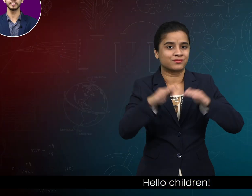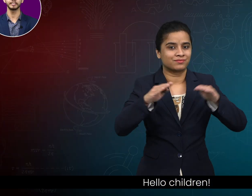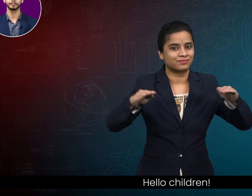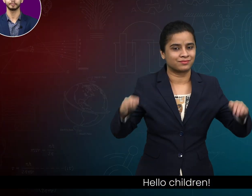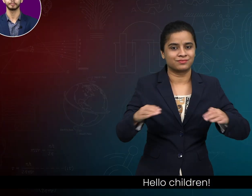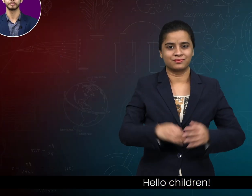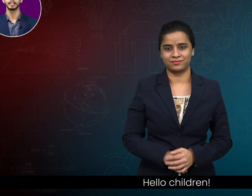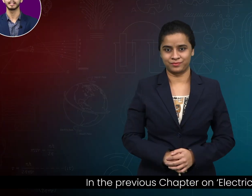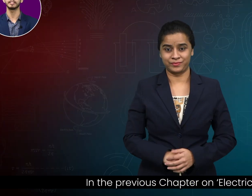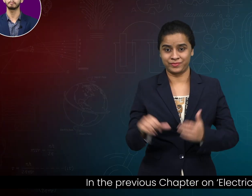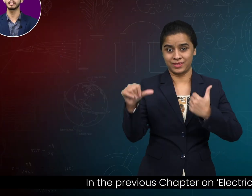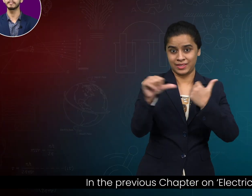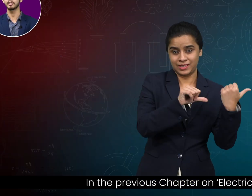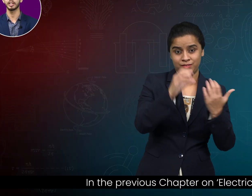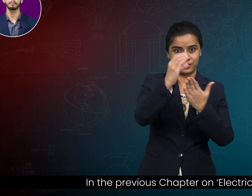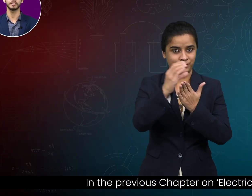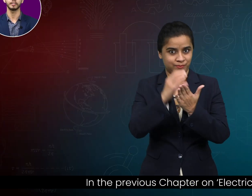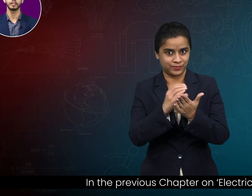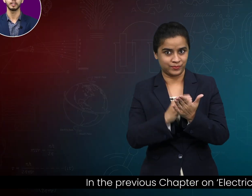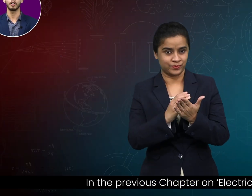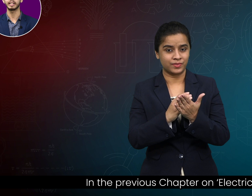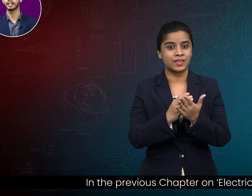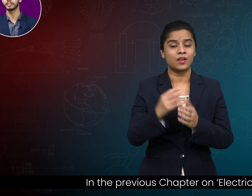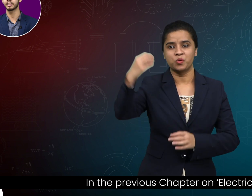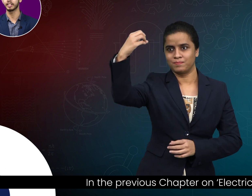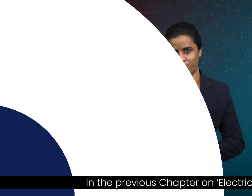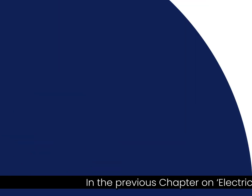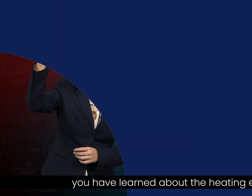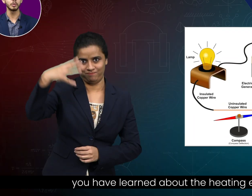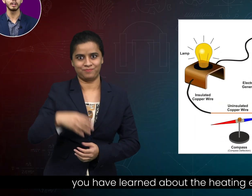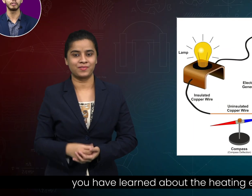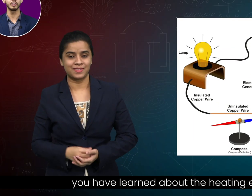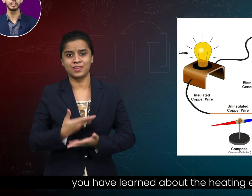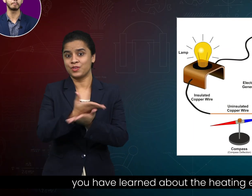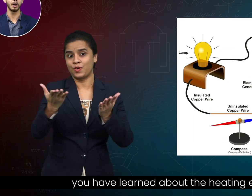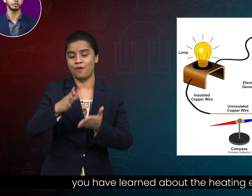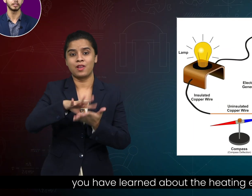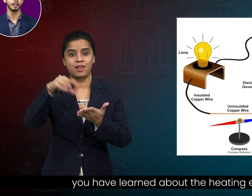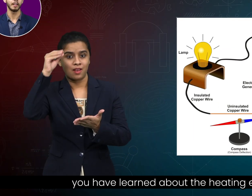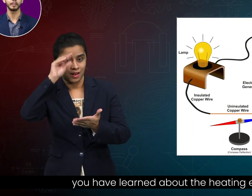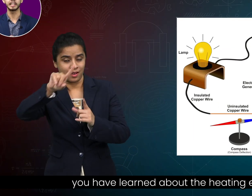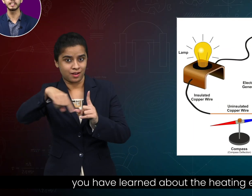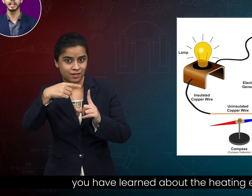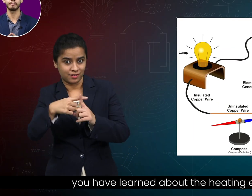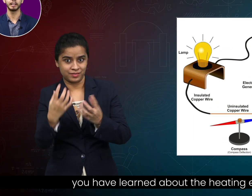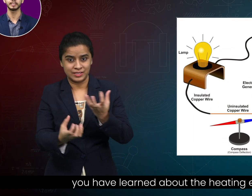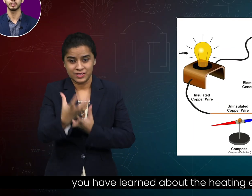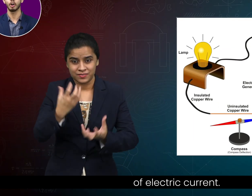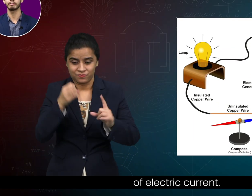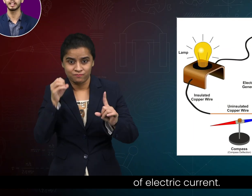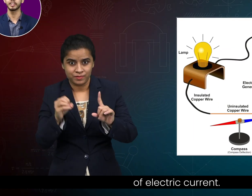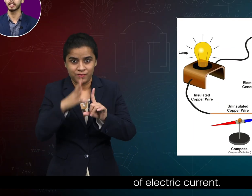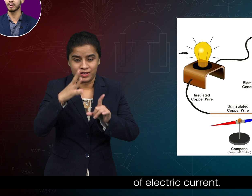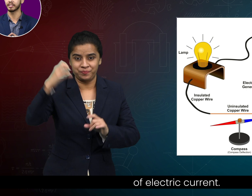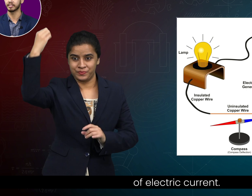Hello children! In the previous chapter on electricity, you have learned about the heating effects